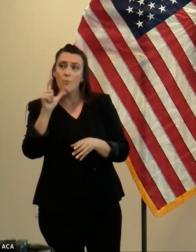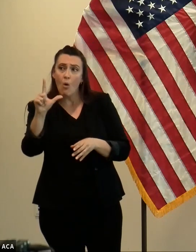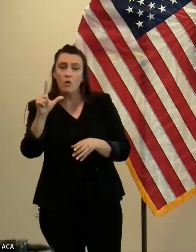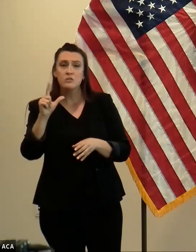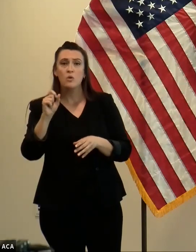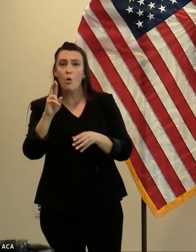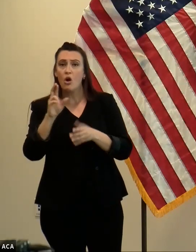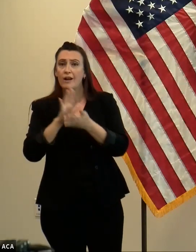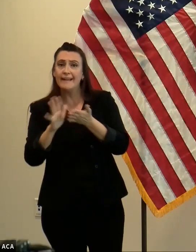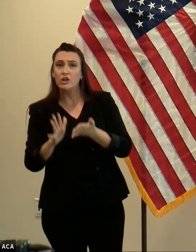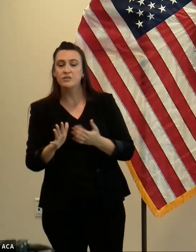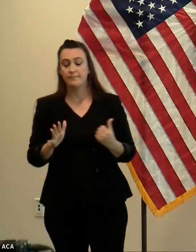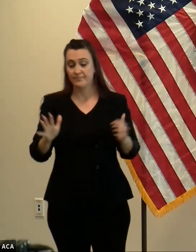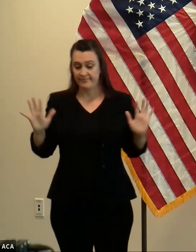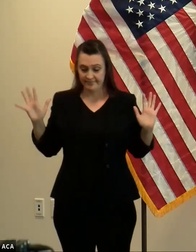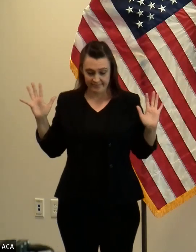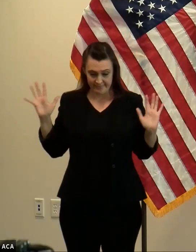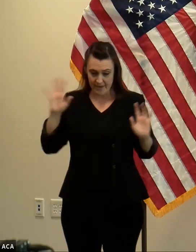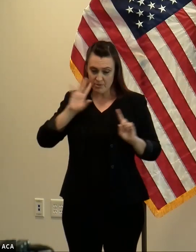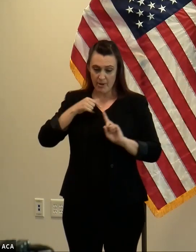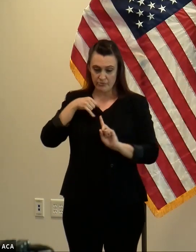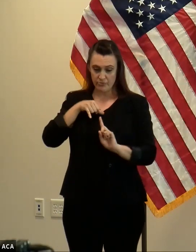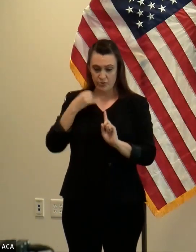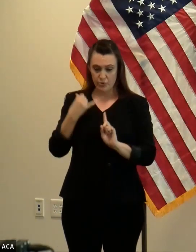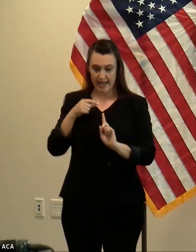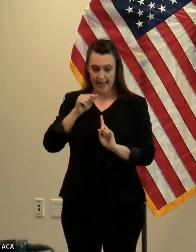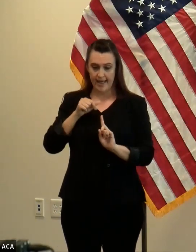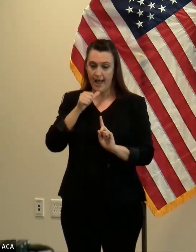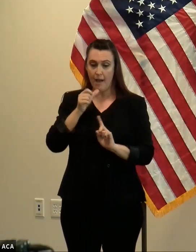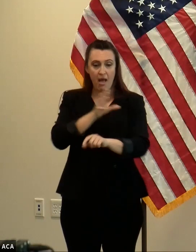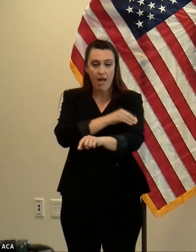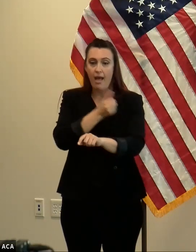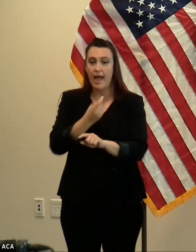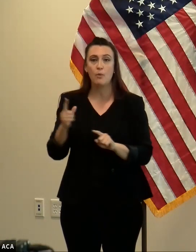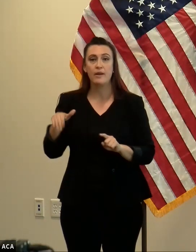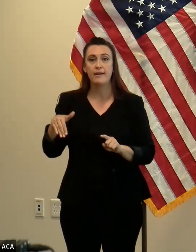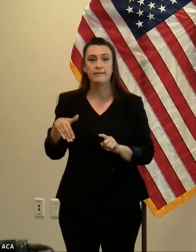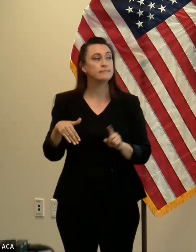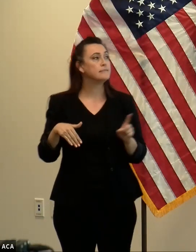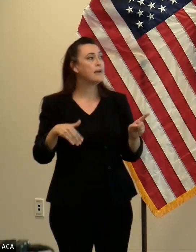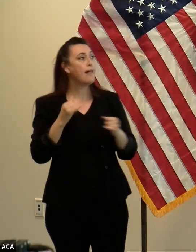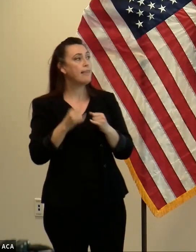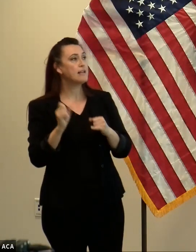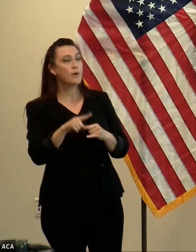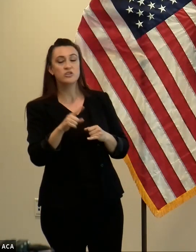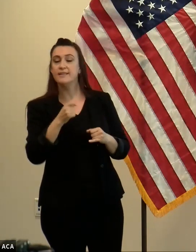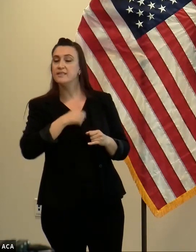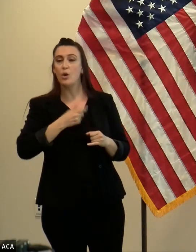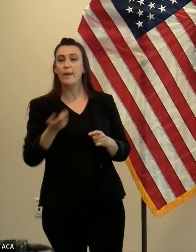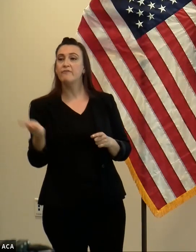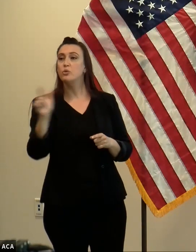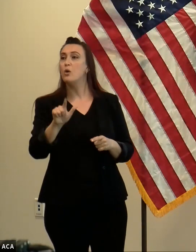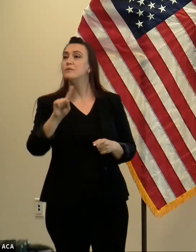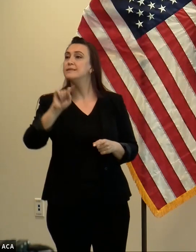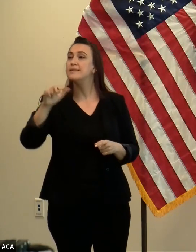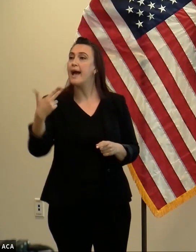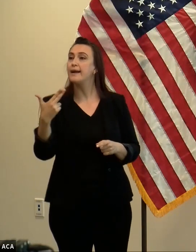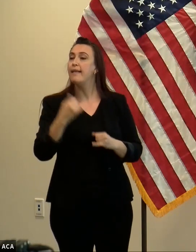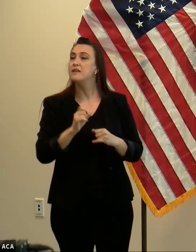That's where we are. We're not disenfranchising anyone in Arizona. Last question. That's our formal event, so I have to staff you to the